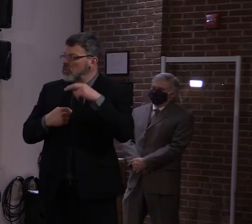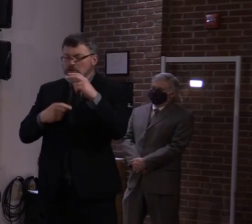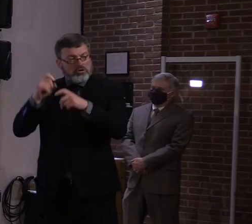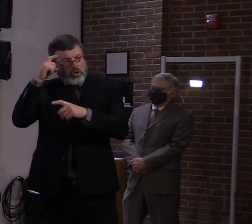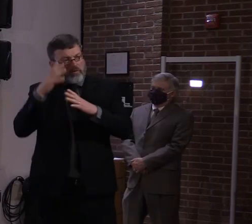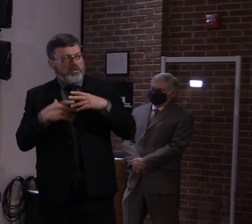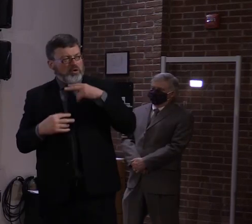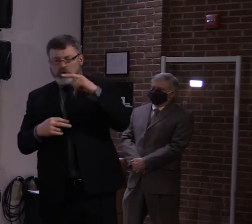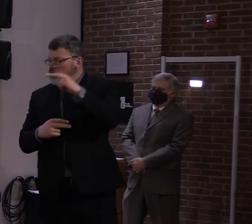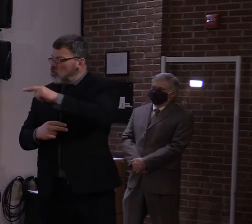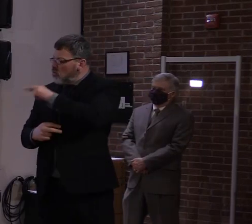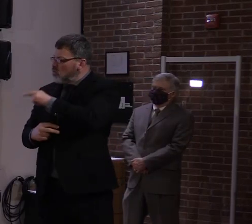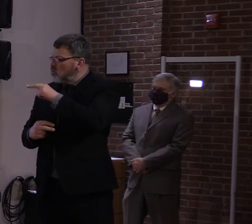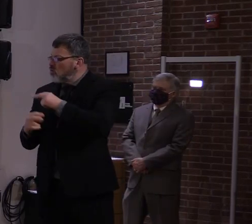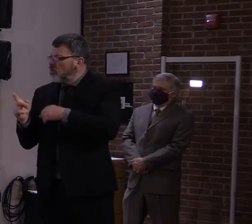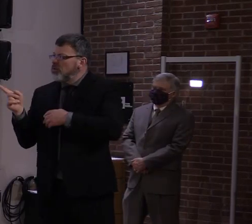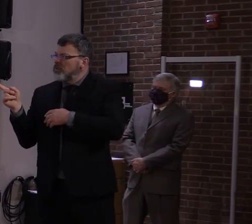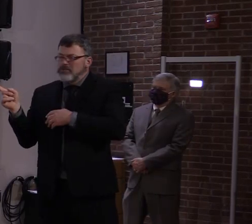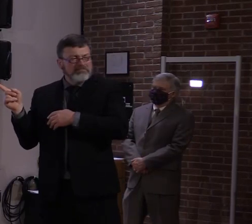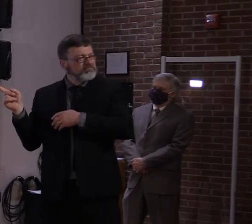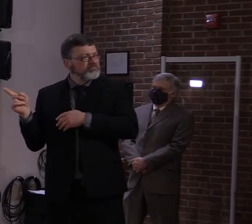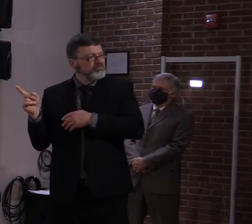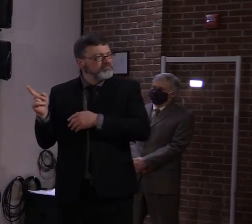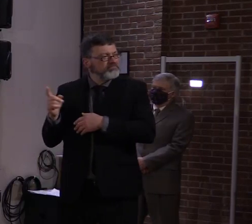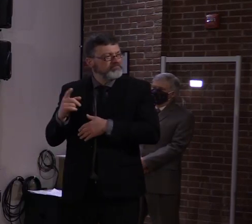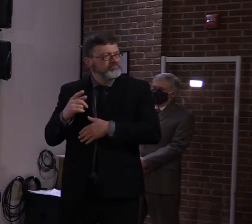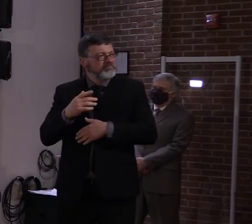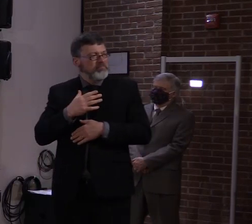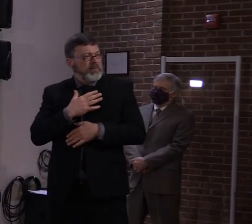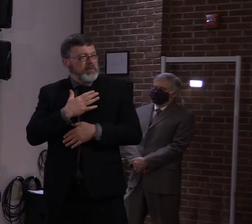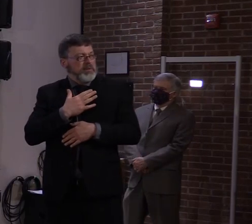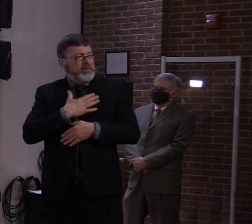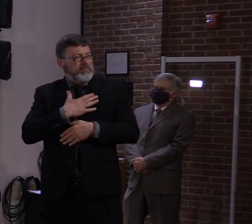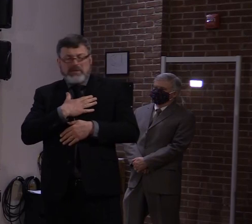just my gut is telling me that